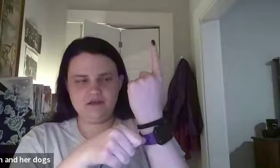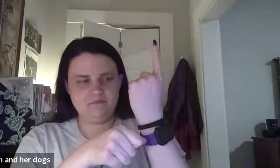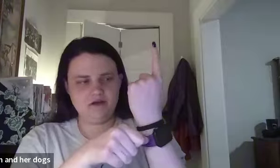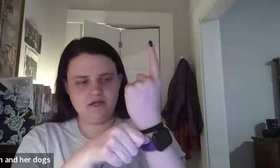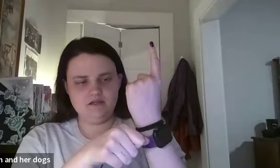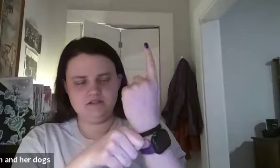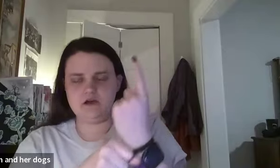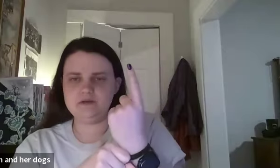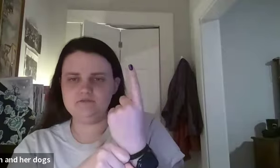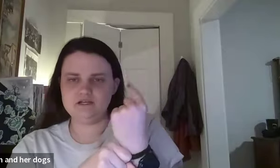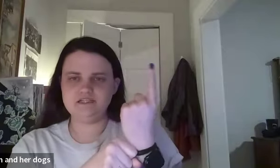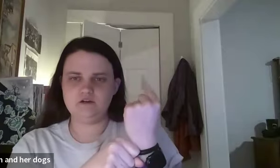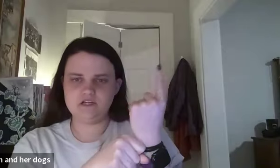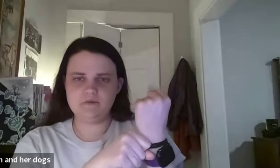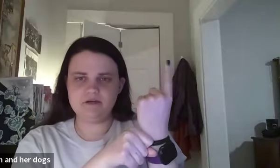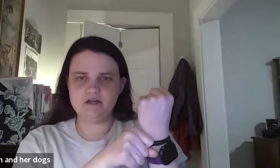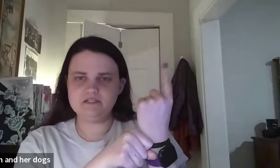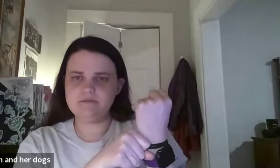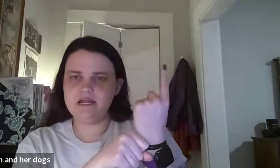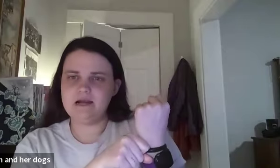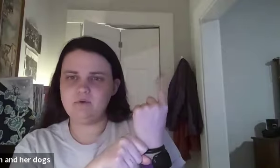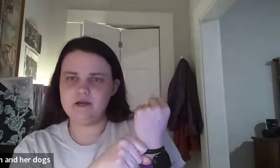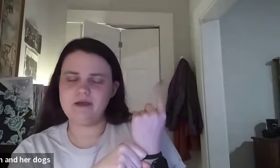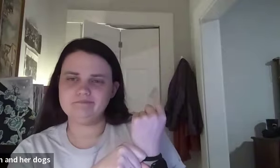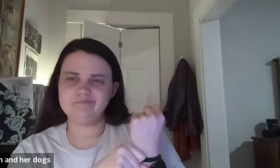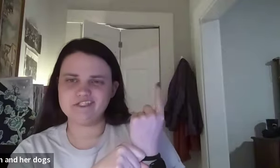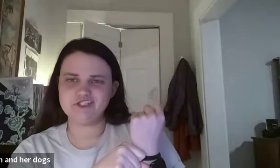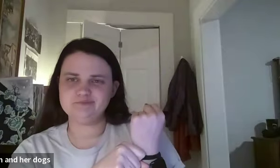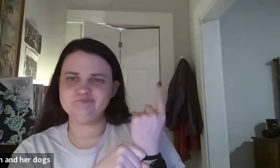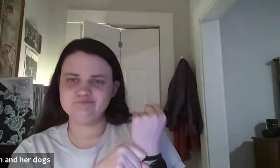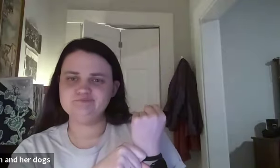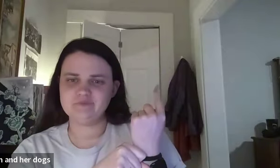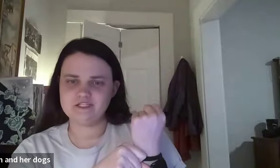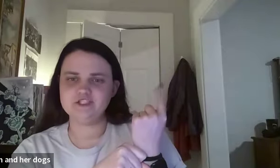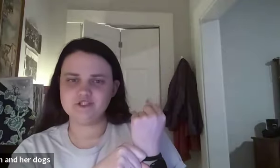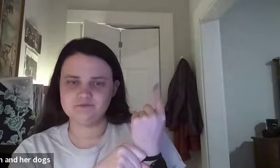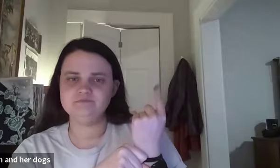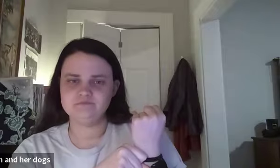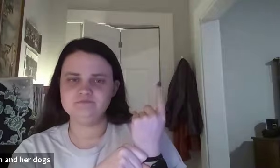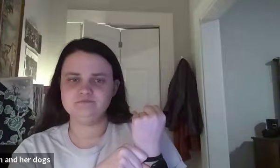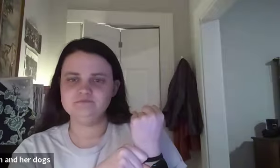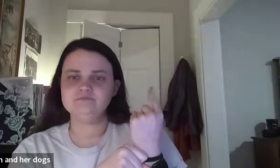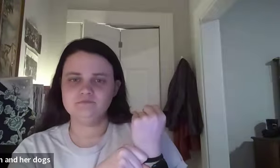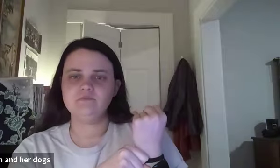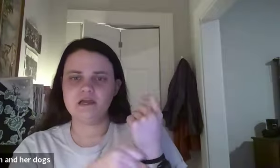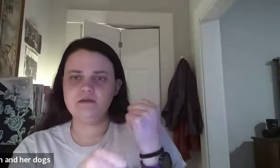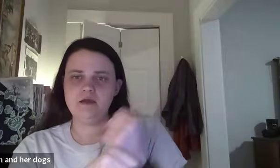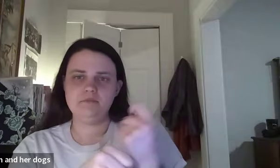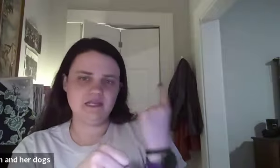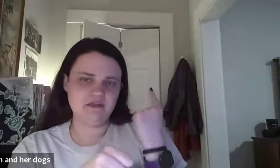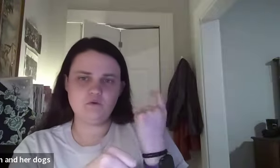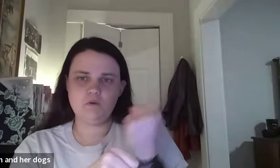like my dominant resting on top of my non-dominant and I'm pointing back last year, last year. Okay. But either